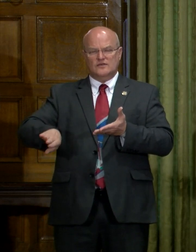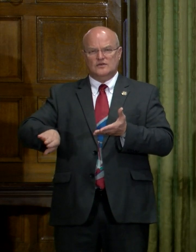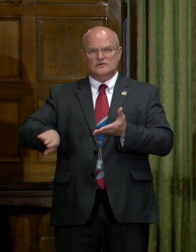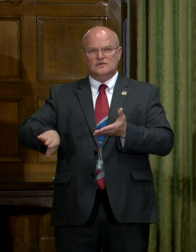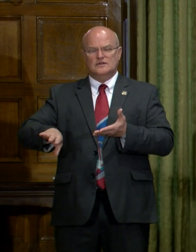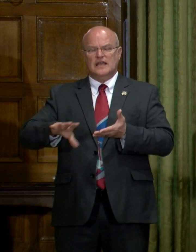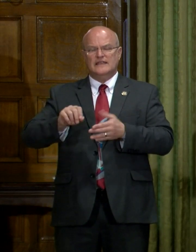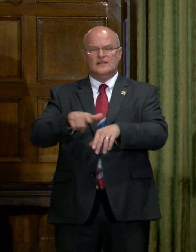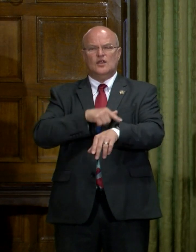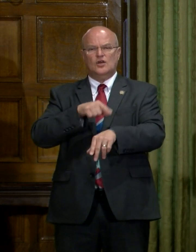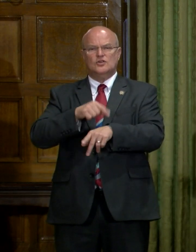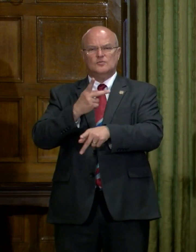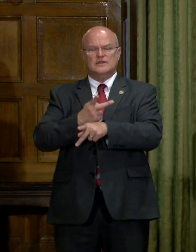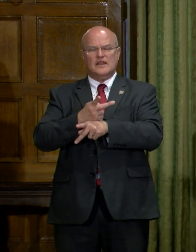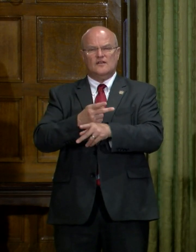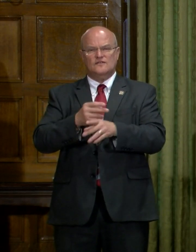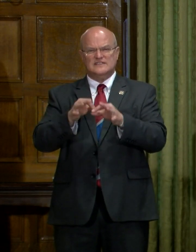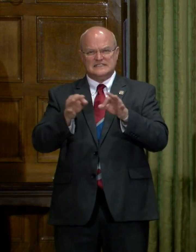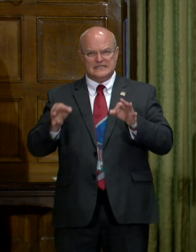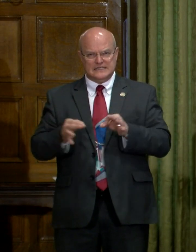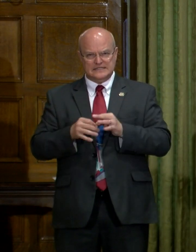workers in long-term care facilities?